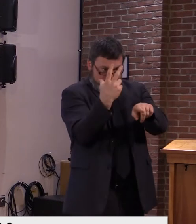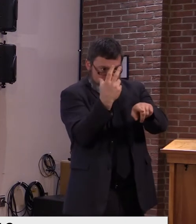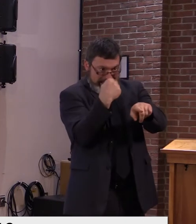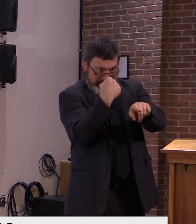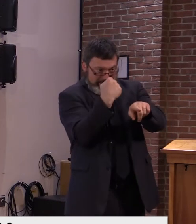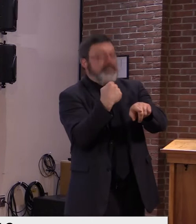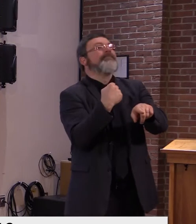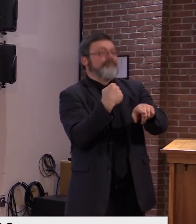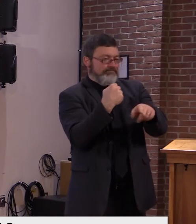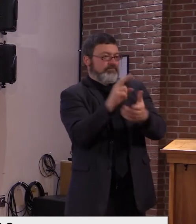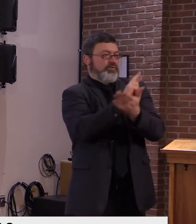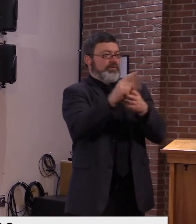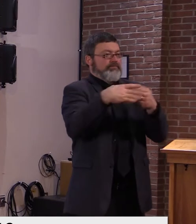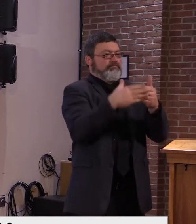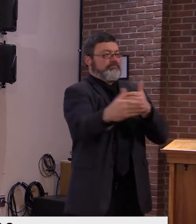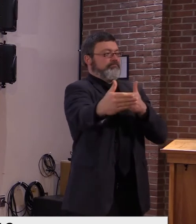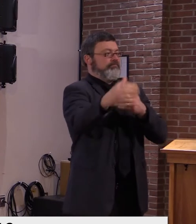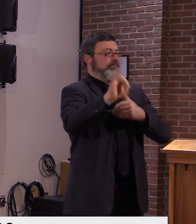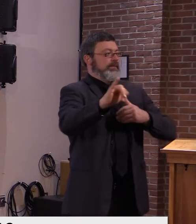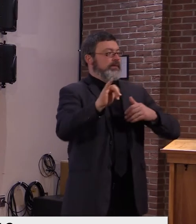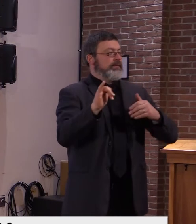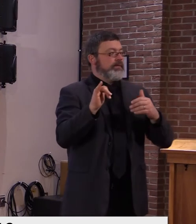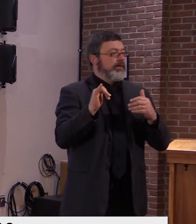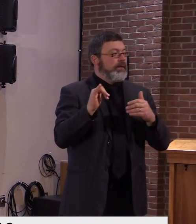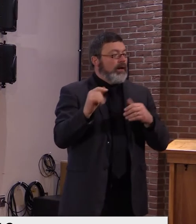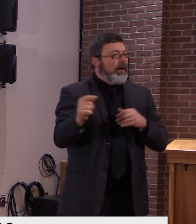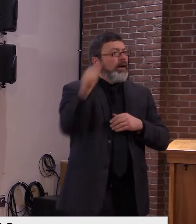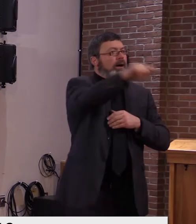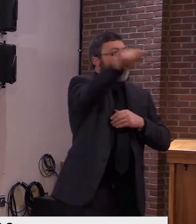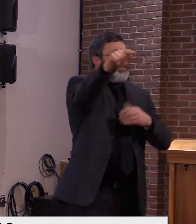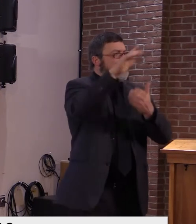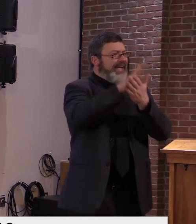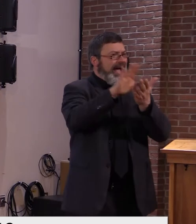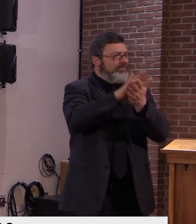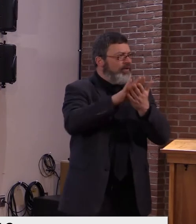is designed to provide them with another tool to help them keep our schools safe.